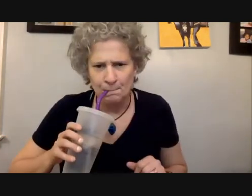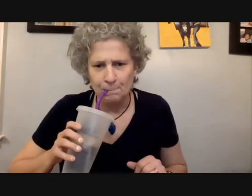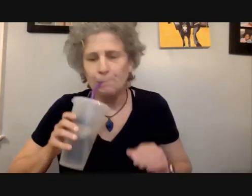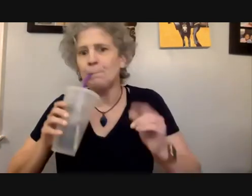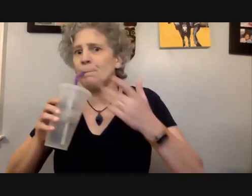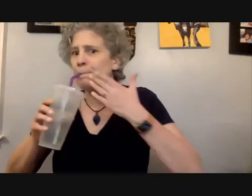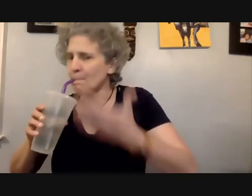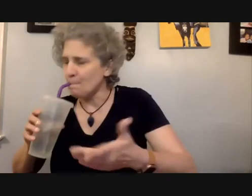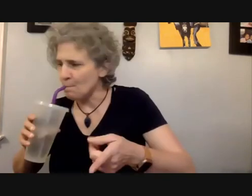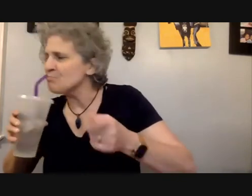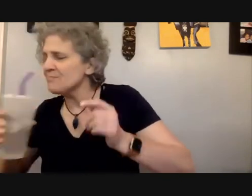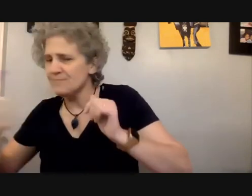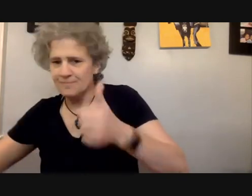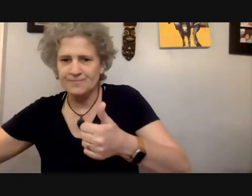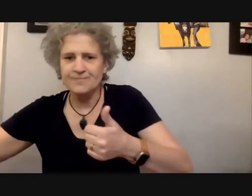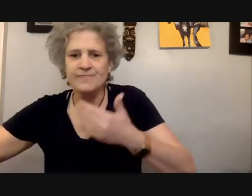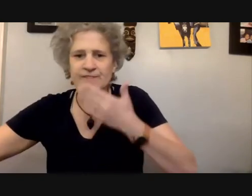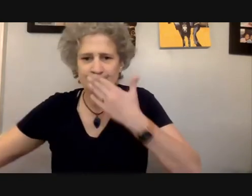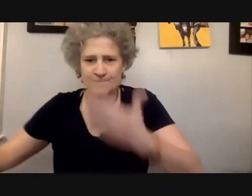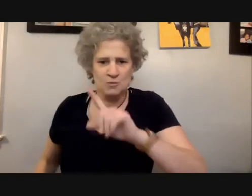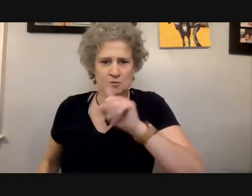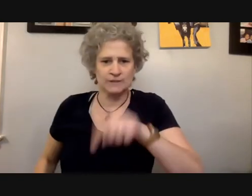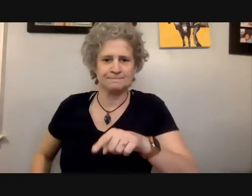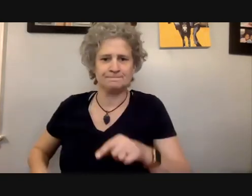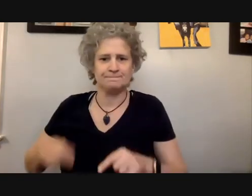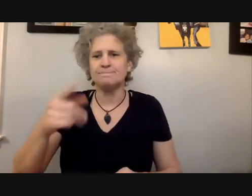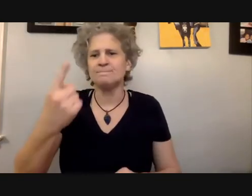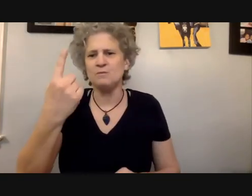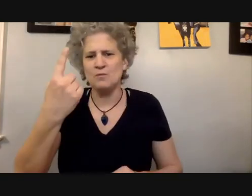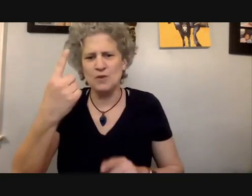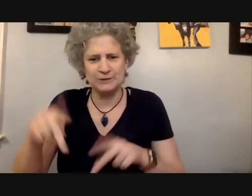used to that process and what's going to be expected of them at a medical appointment.